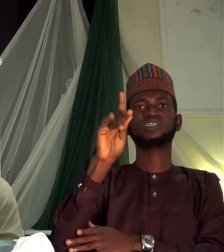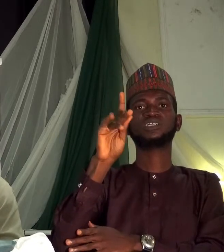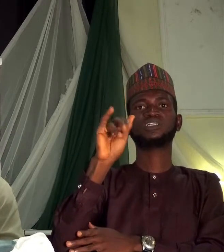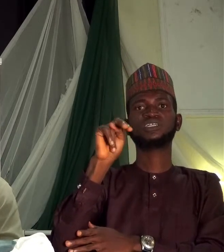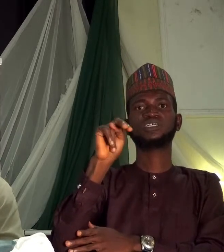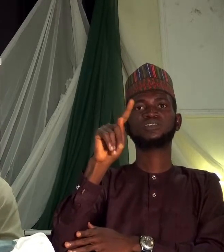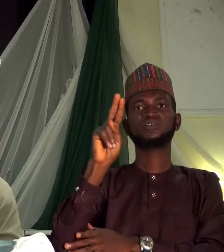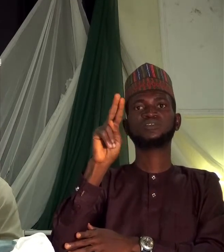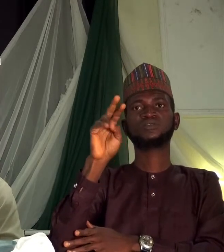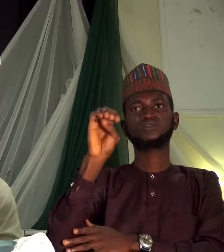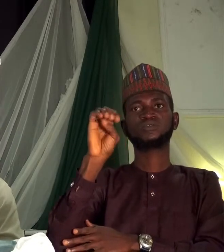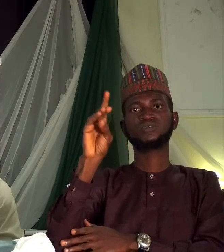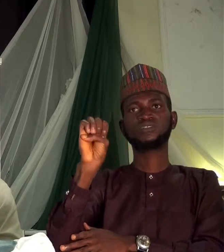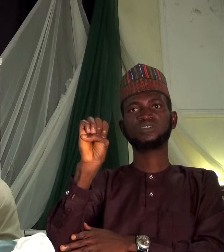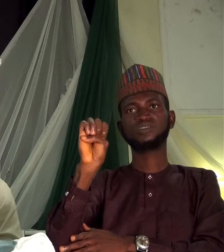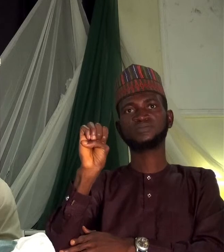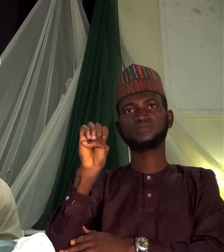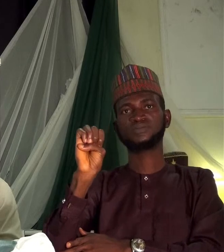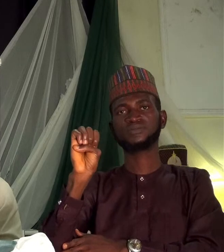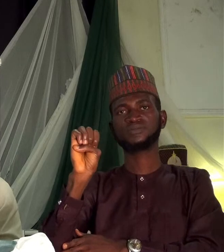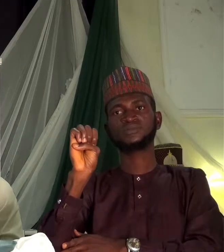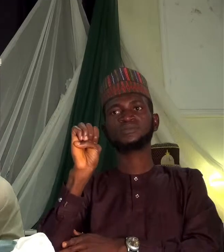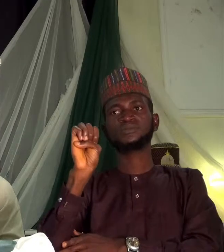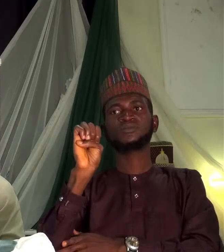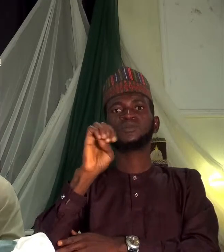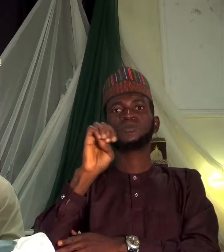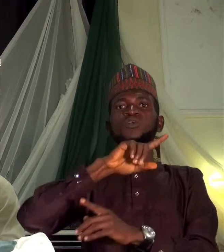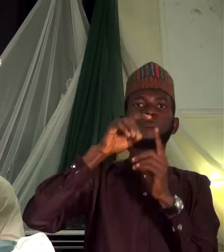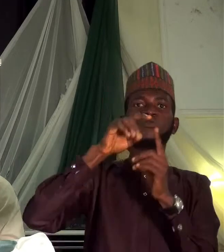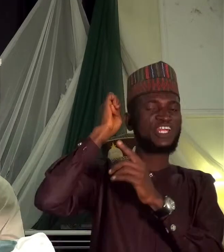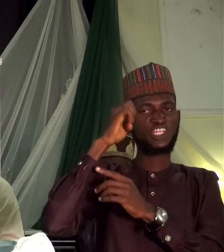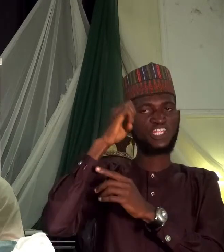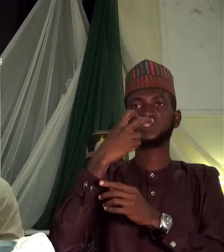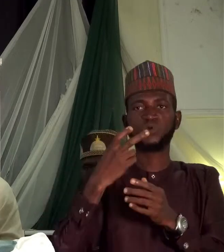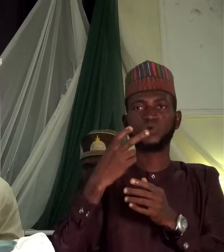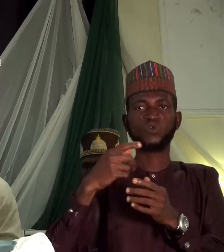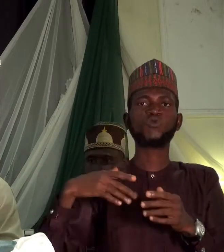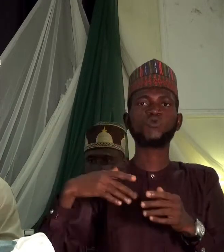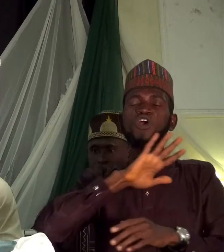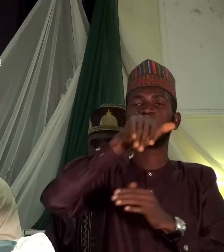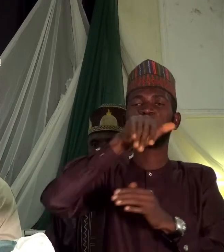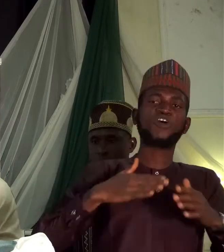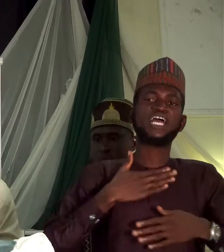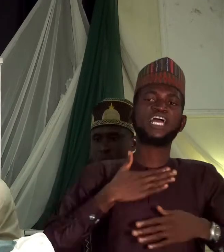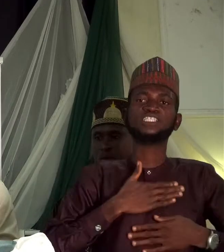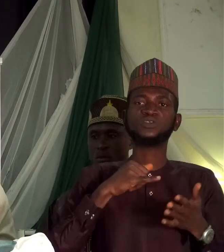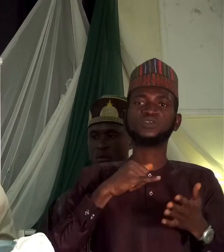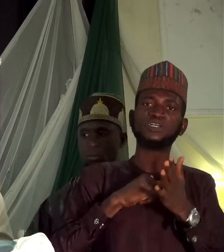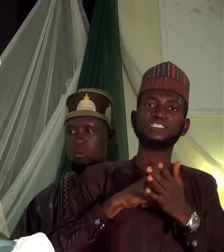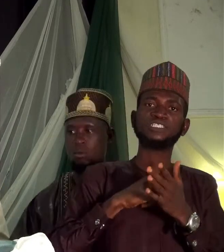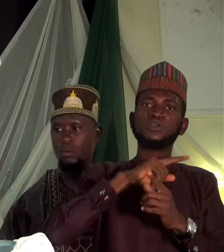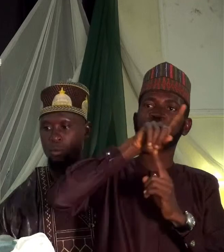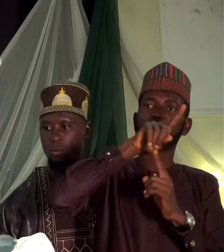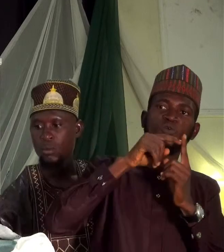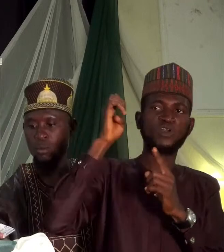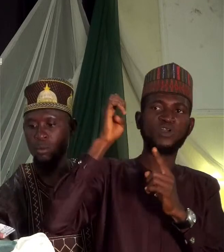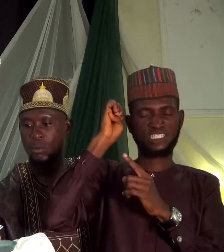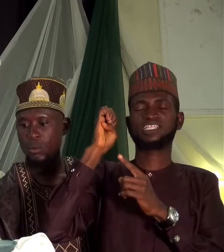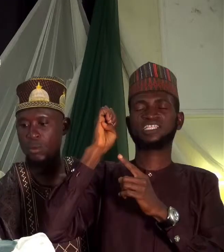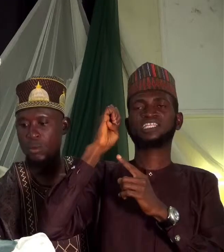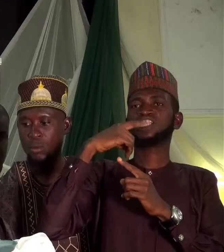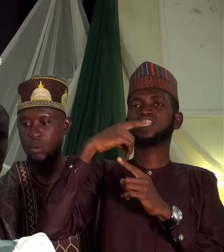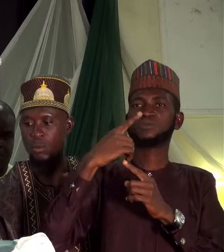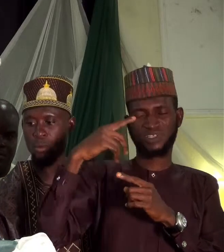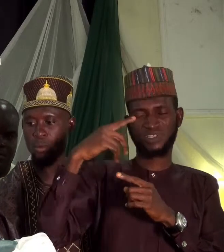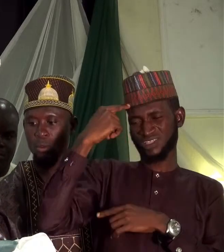takmole da oruko won igba ti won soro o dabi ki won mo dake igba ti won soro mo wa tun wo wi pe kini ti